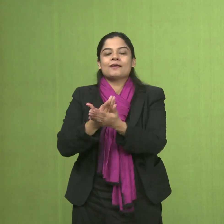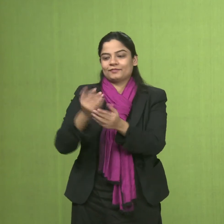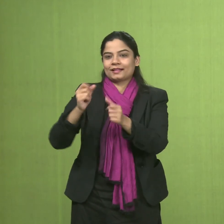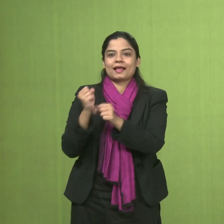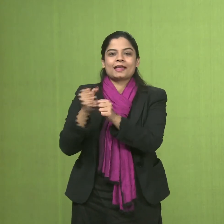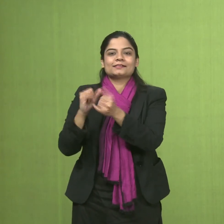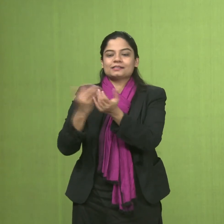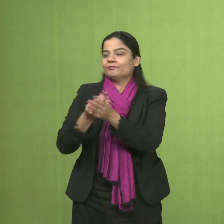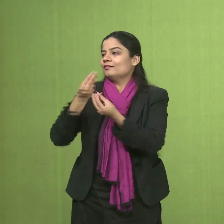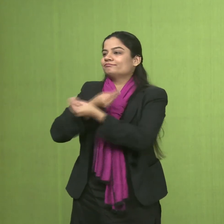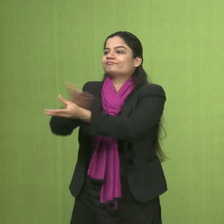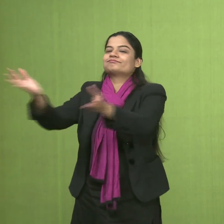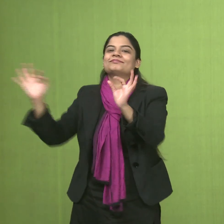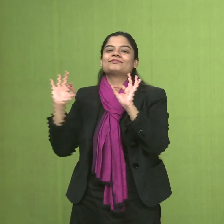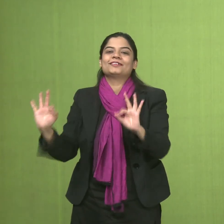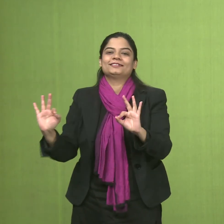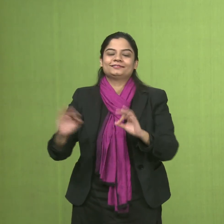and then you can use it.